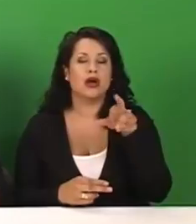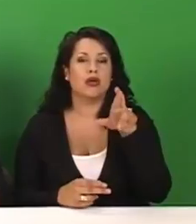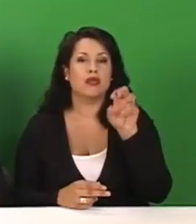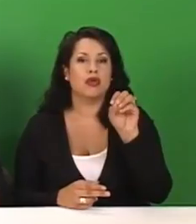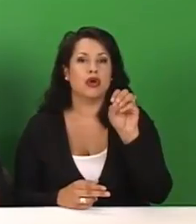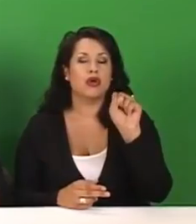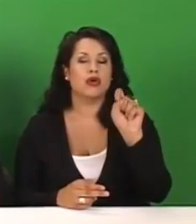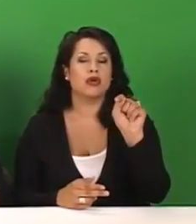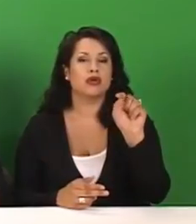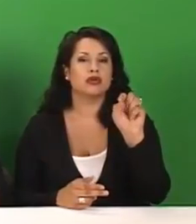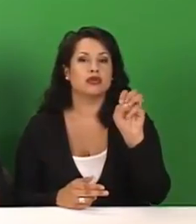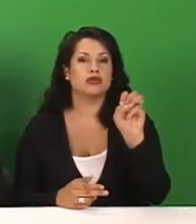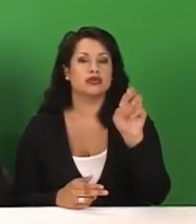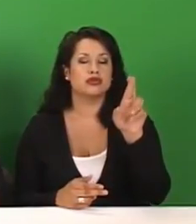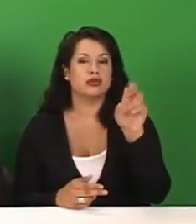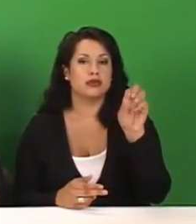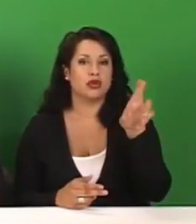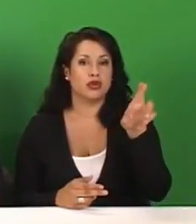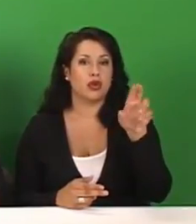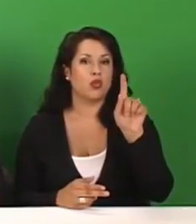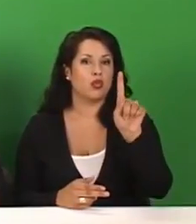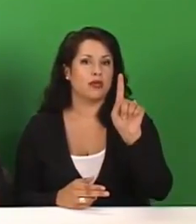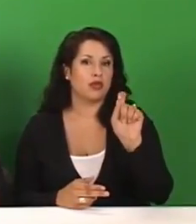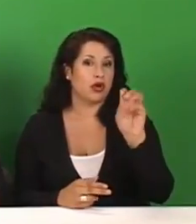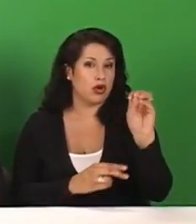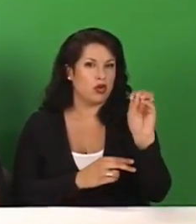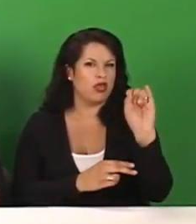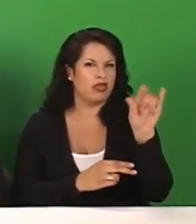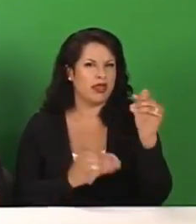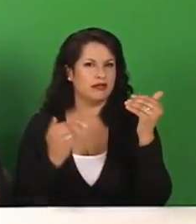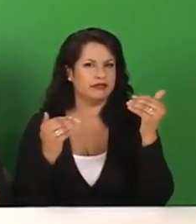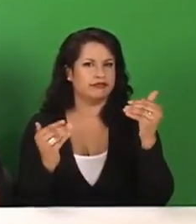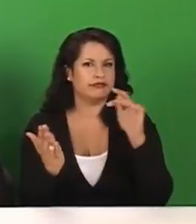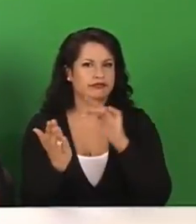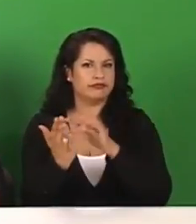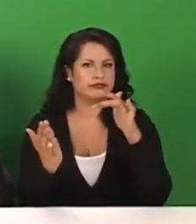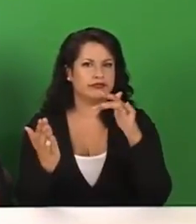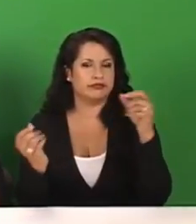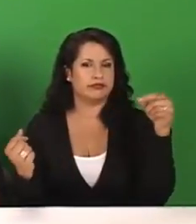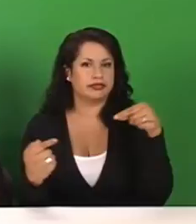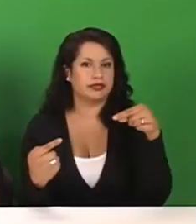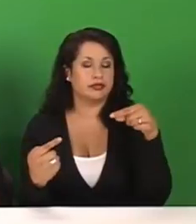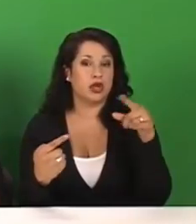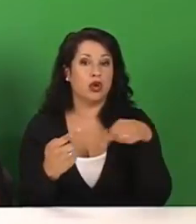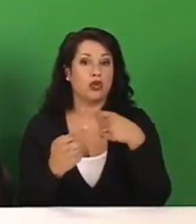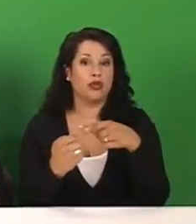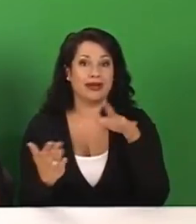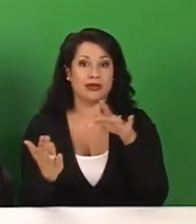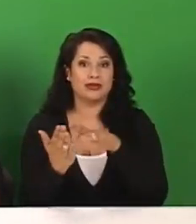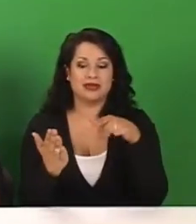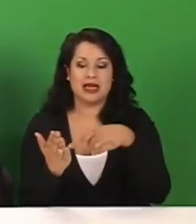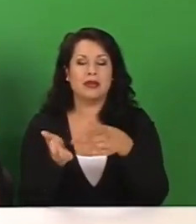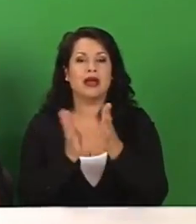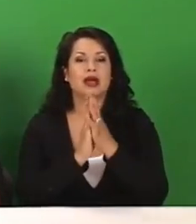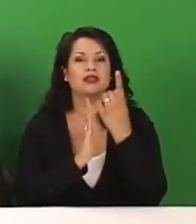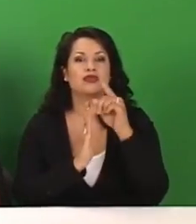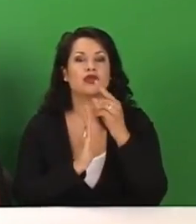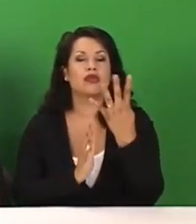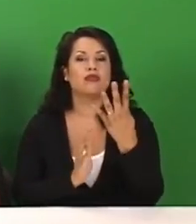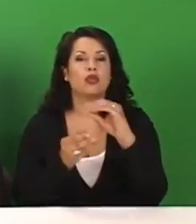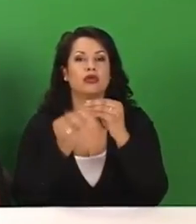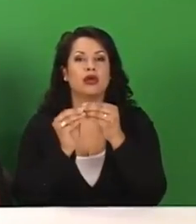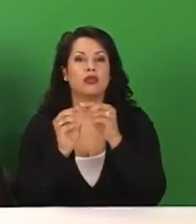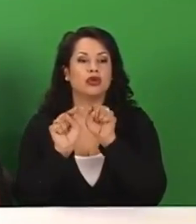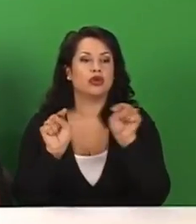When you tap Pro Streamer 1.0, it will ask for a 4-digit PIN code to sync your